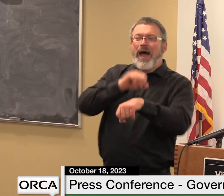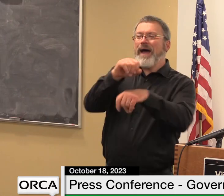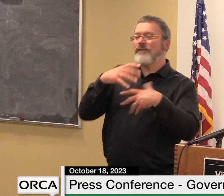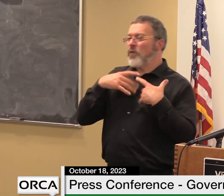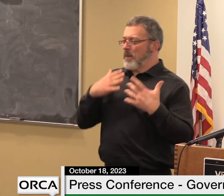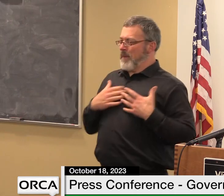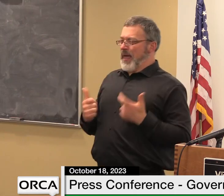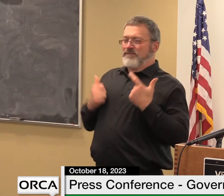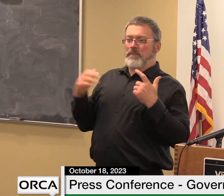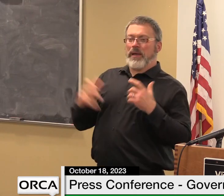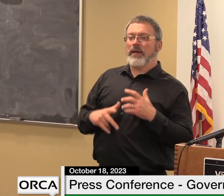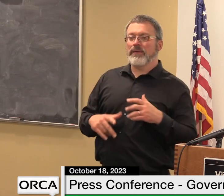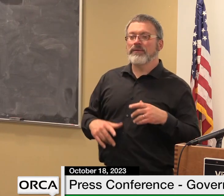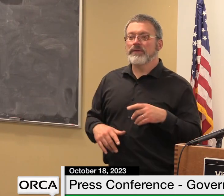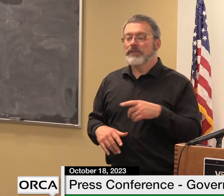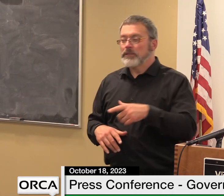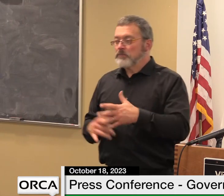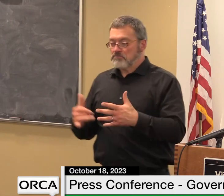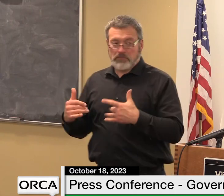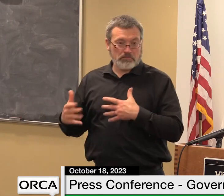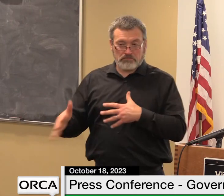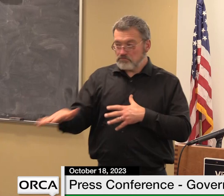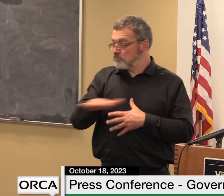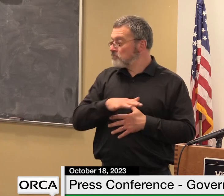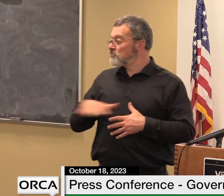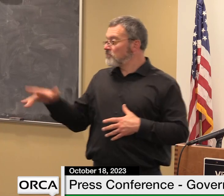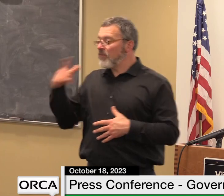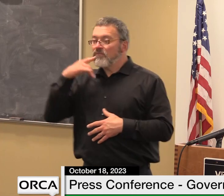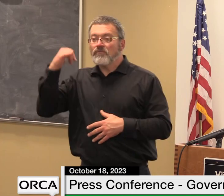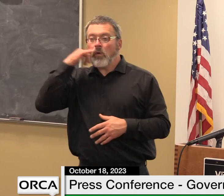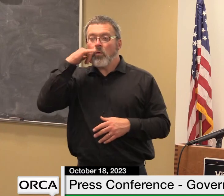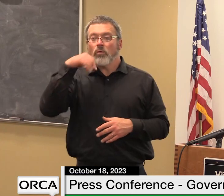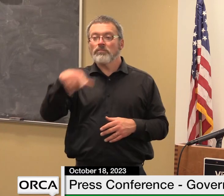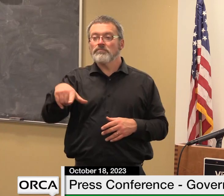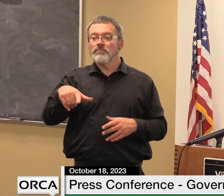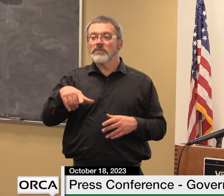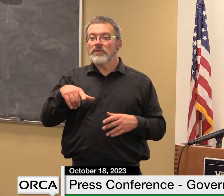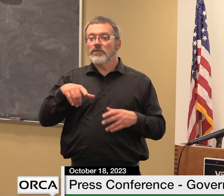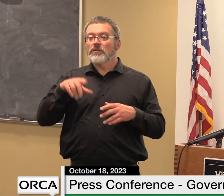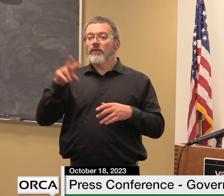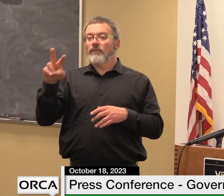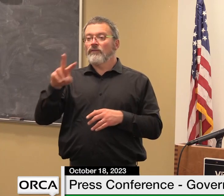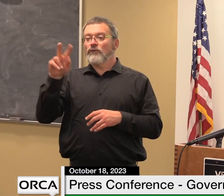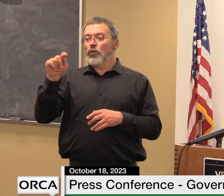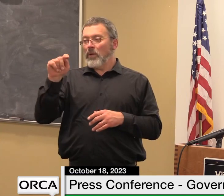Go to the phones. We have a few on there. Let me come back to the room. We'll start with Lola Vermont Digger.